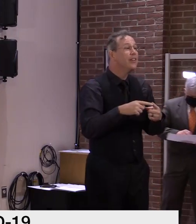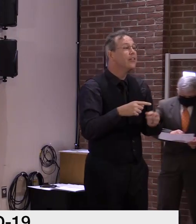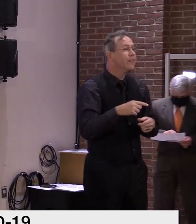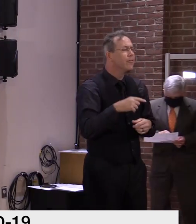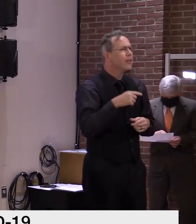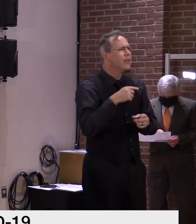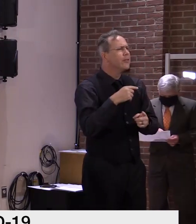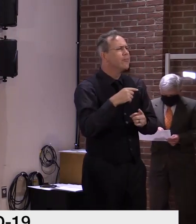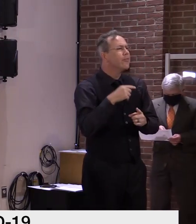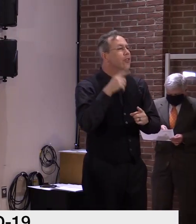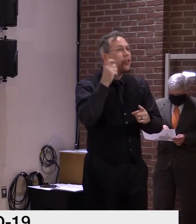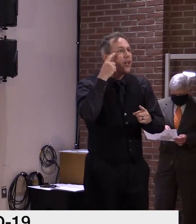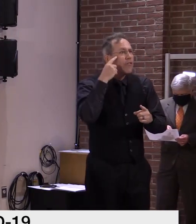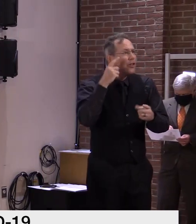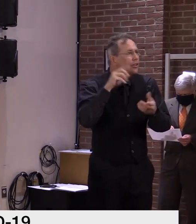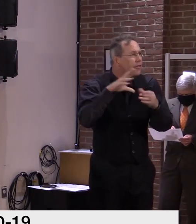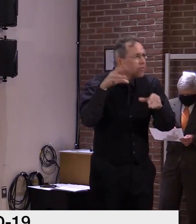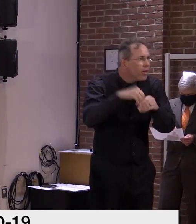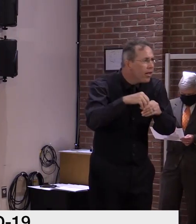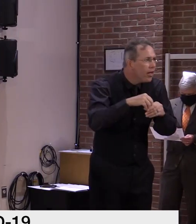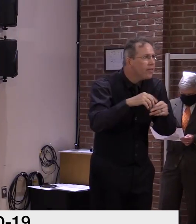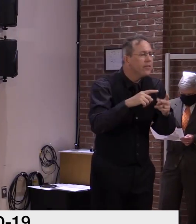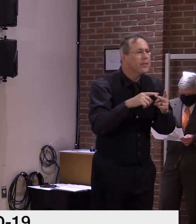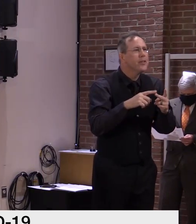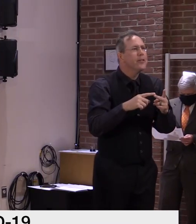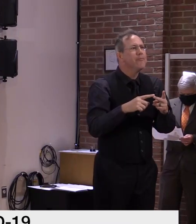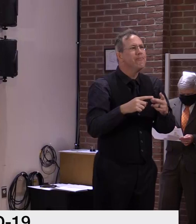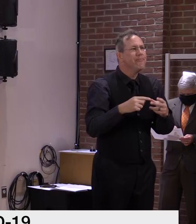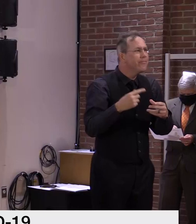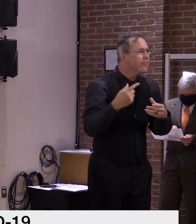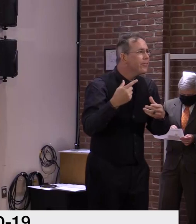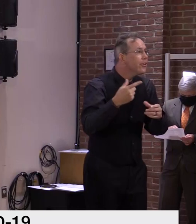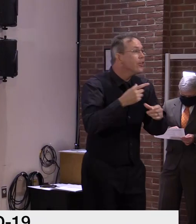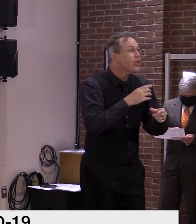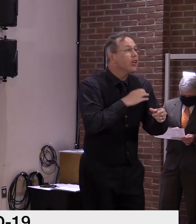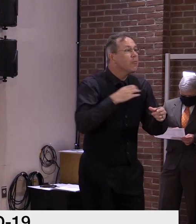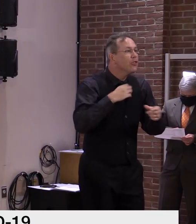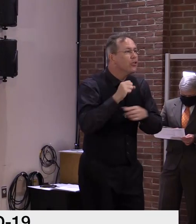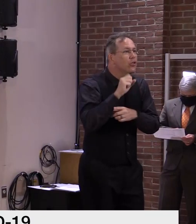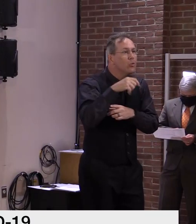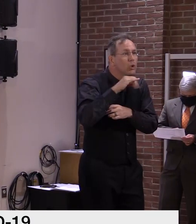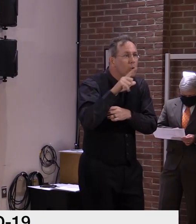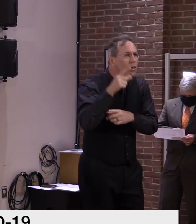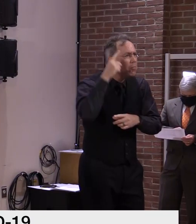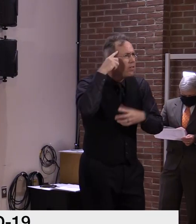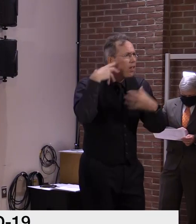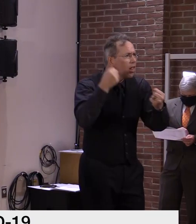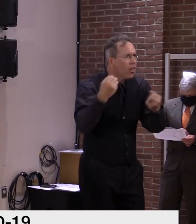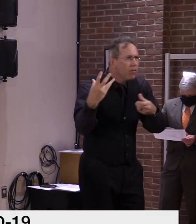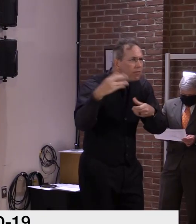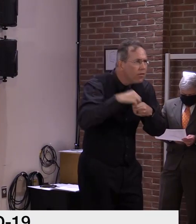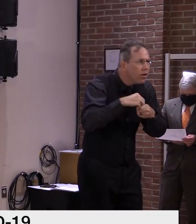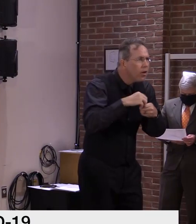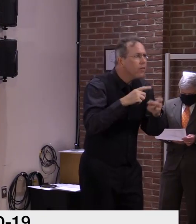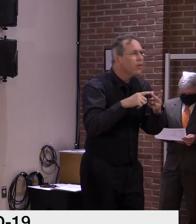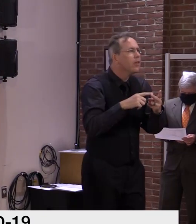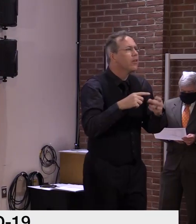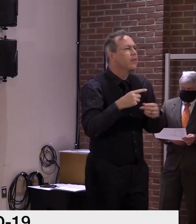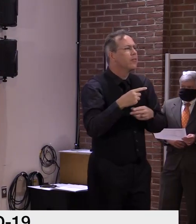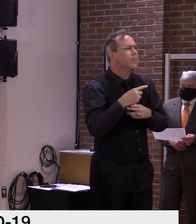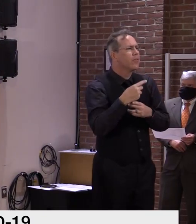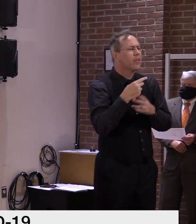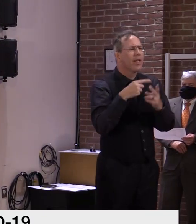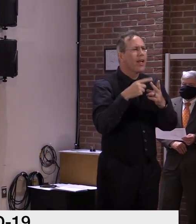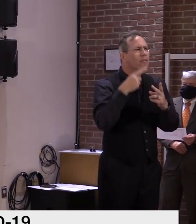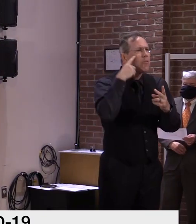Education, Commissioner Squirrel from the Department of Mental Health, along with Holly Morehouse from Vermont After School, have emphasized the importance of